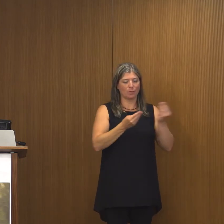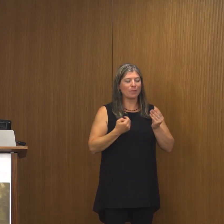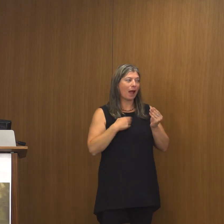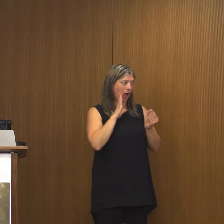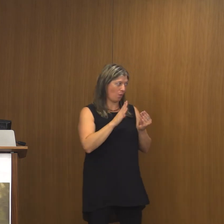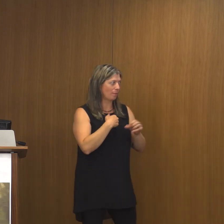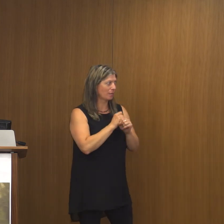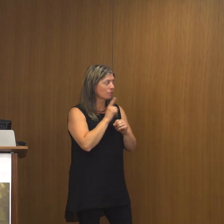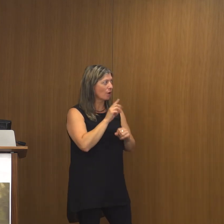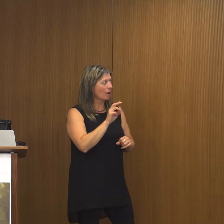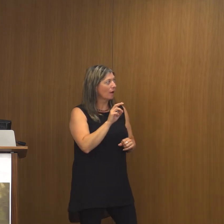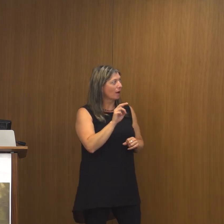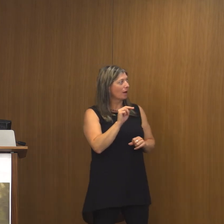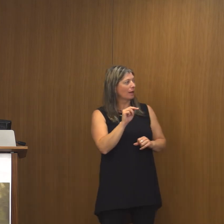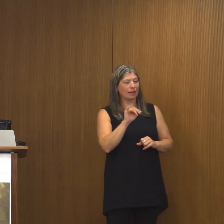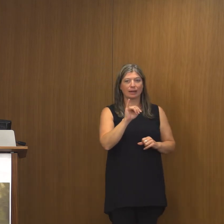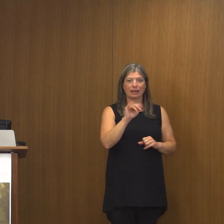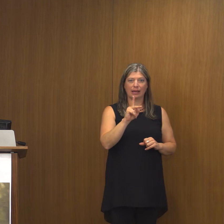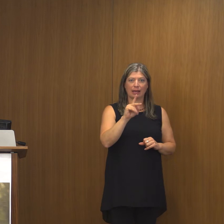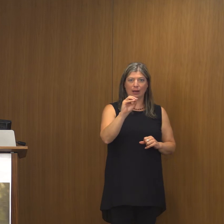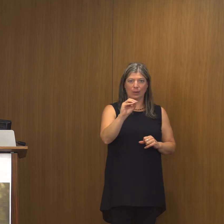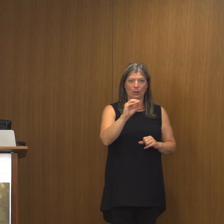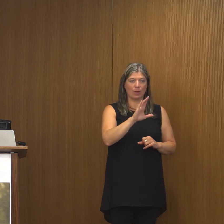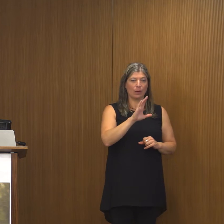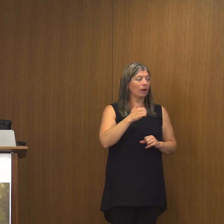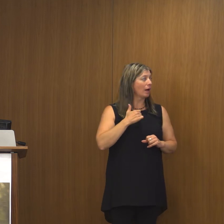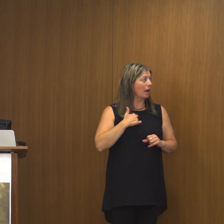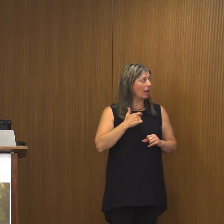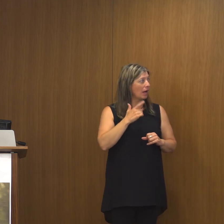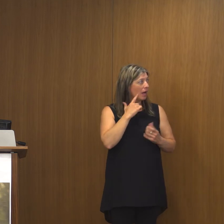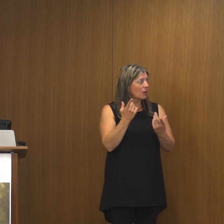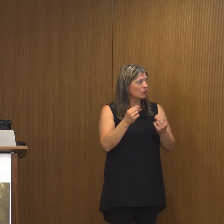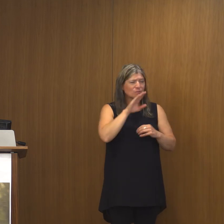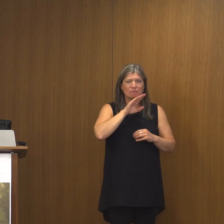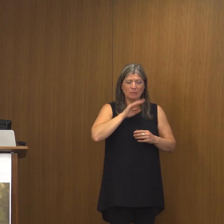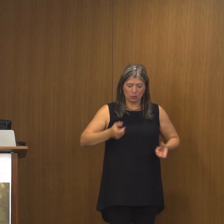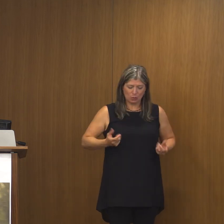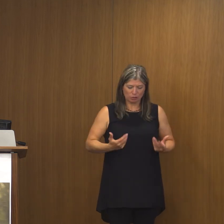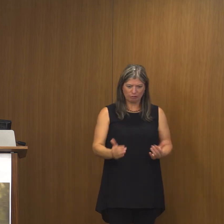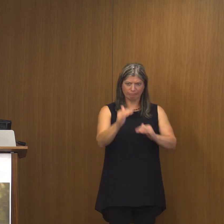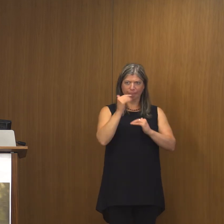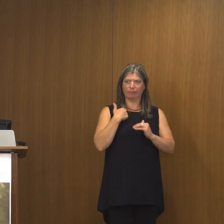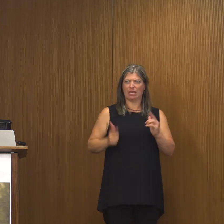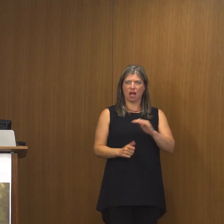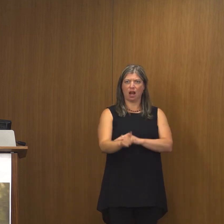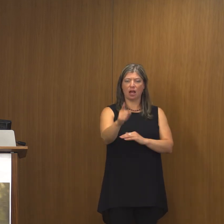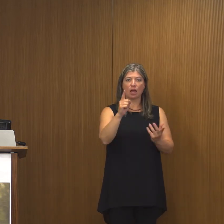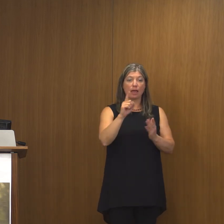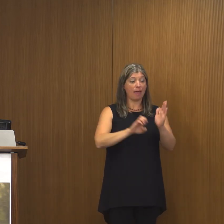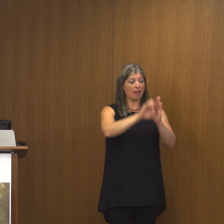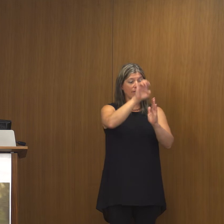So that's Nico's poem. He said, I get frustrated in my wheelchair when I can't get everywhere. When an elevator is out of commission,